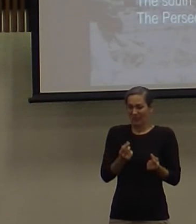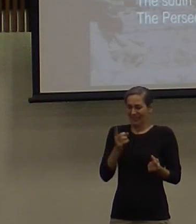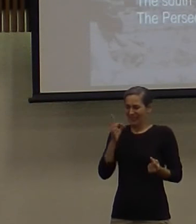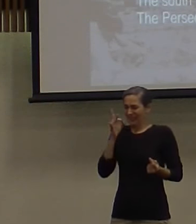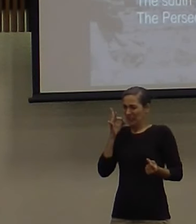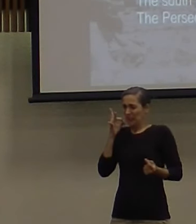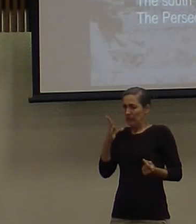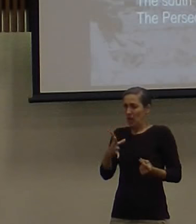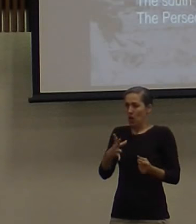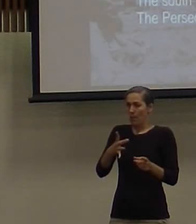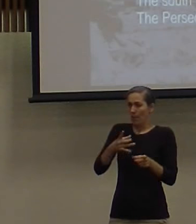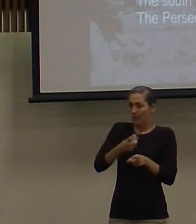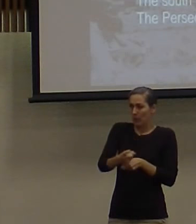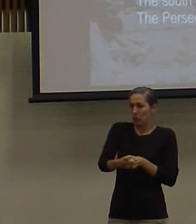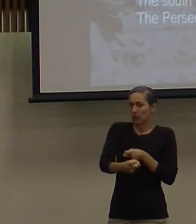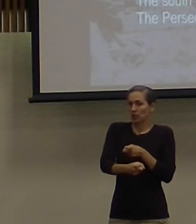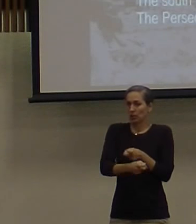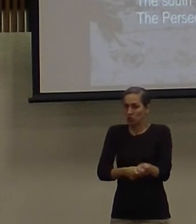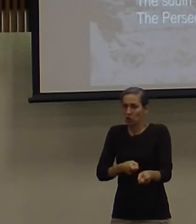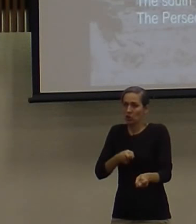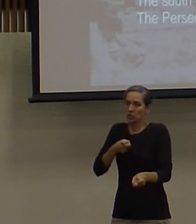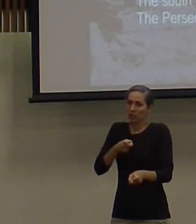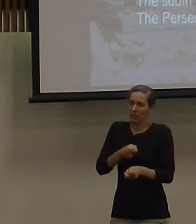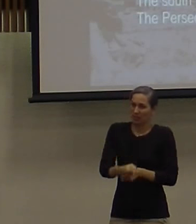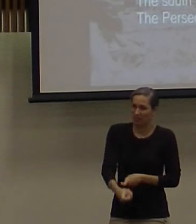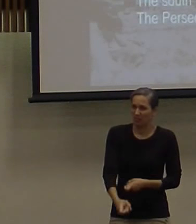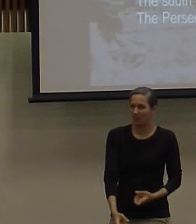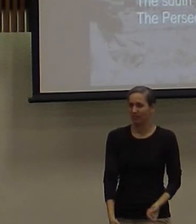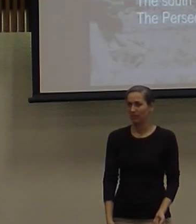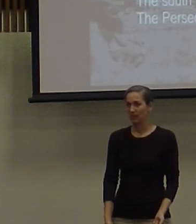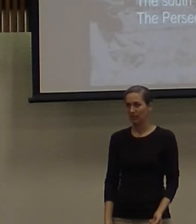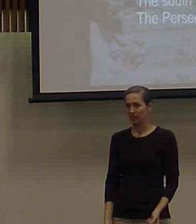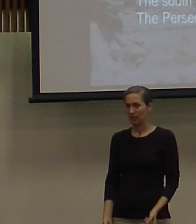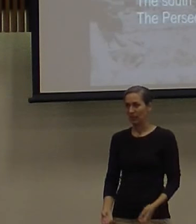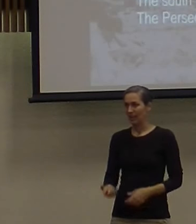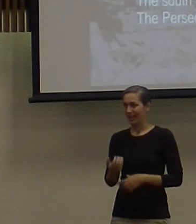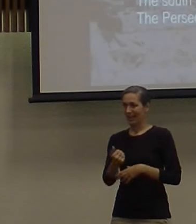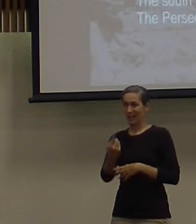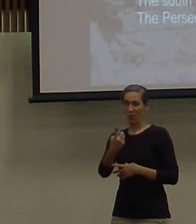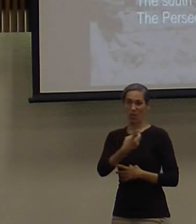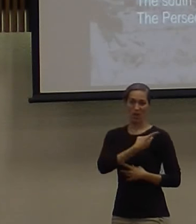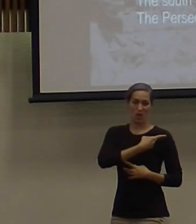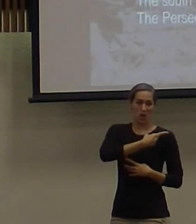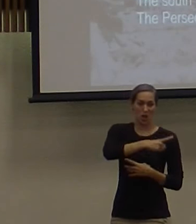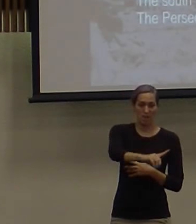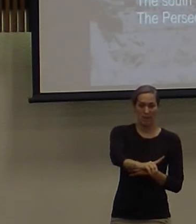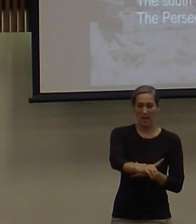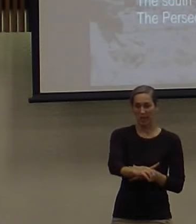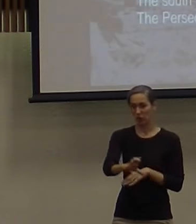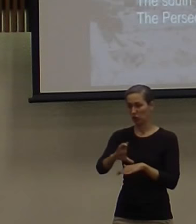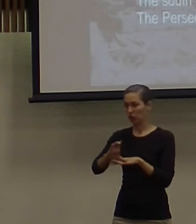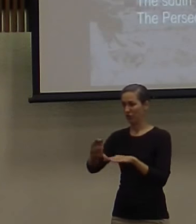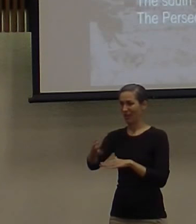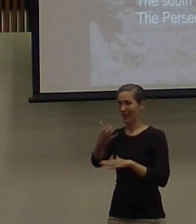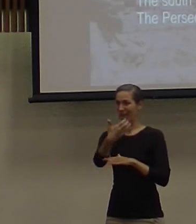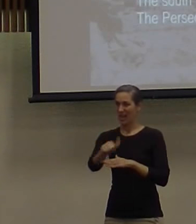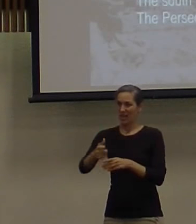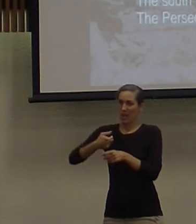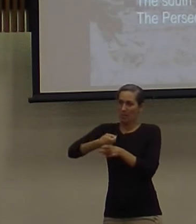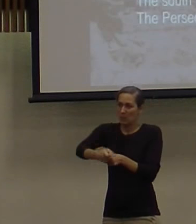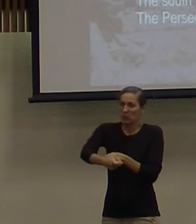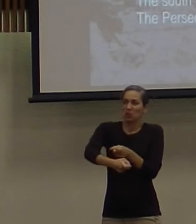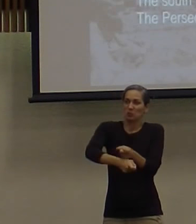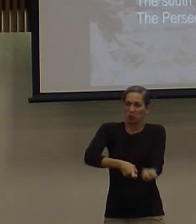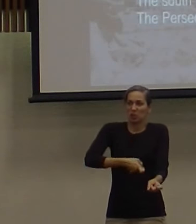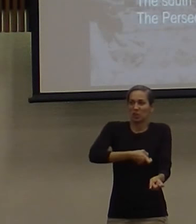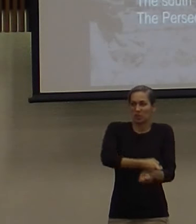persecution after the fall. Now, this happened to any one denomination or the church of Christ, same thing.